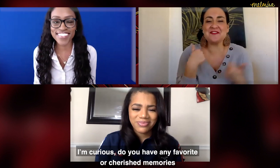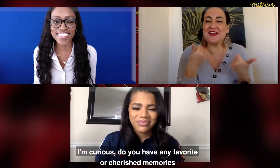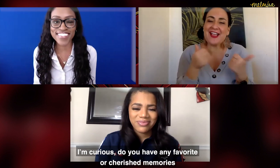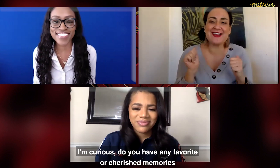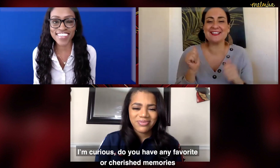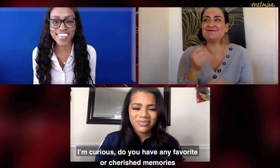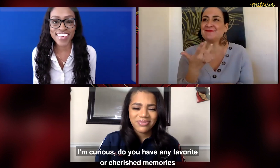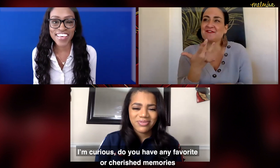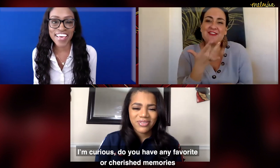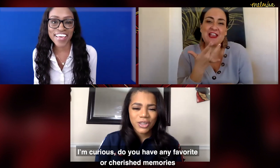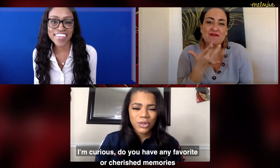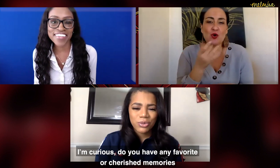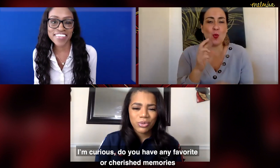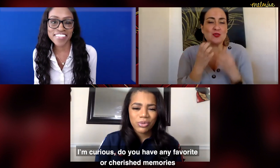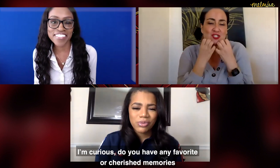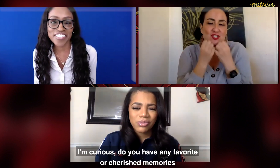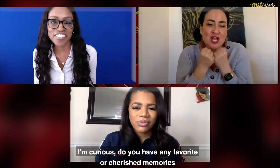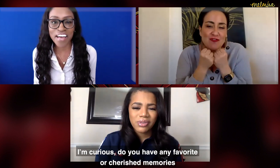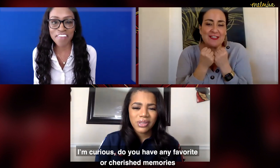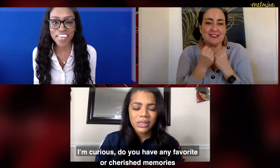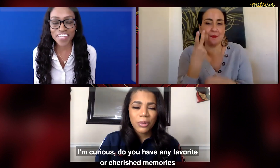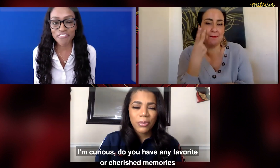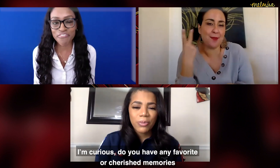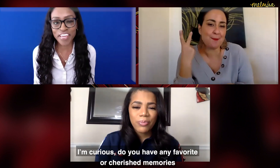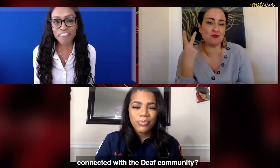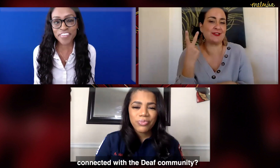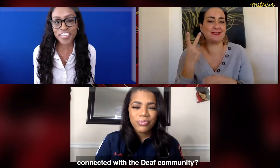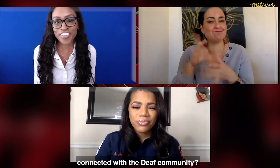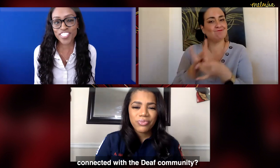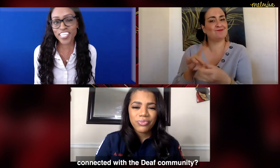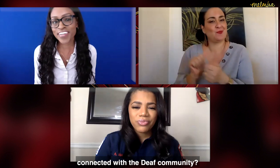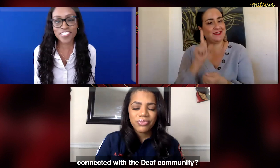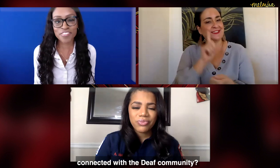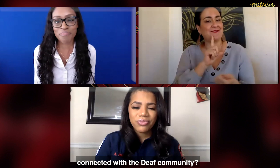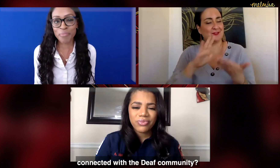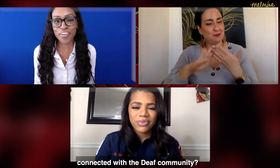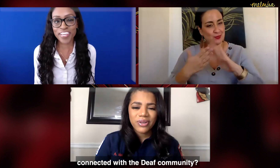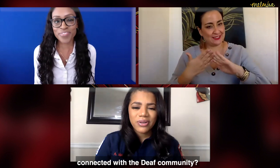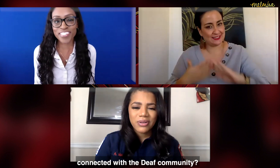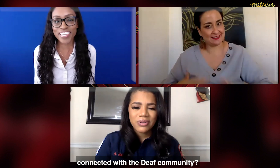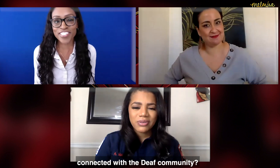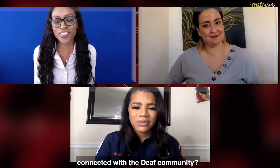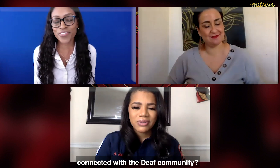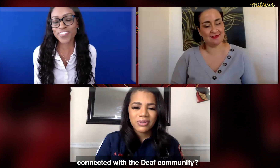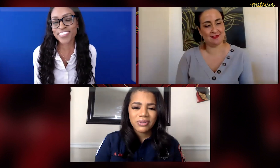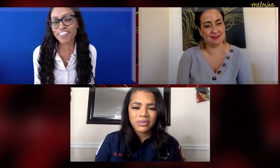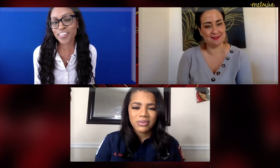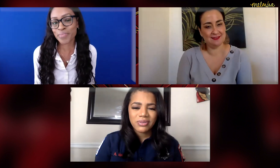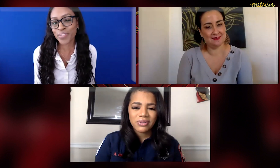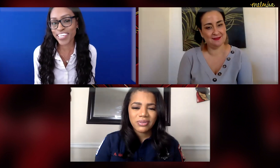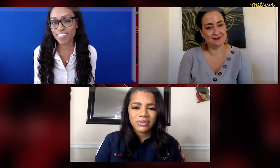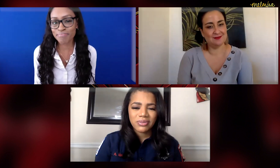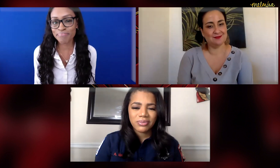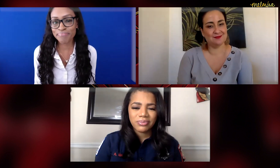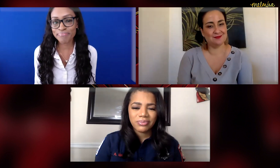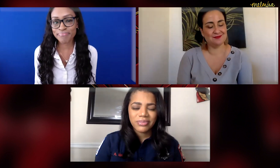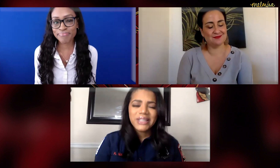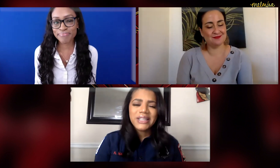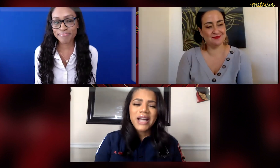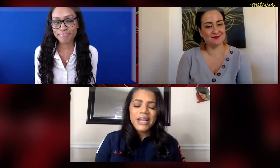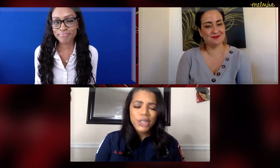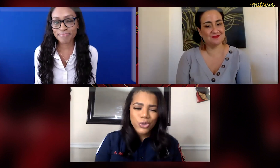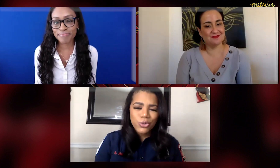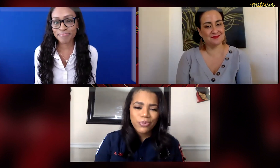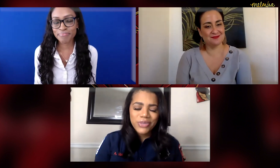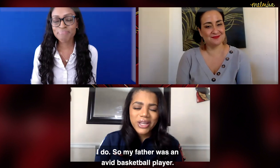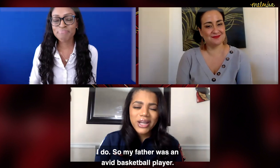Yes, yes. And let's see, do you have any favorite or cherished memories related to the deaf community?